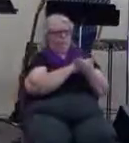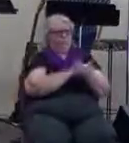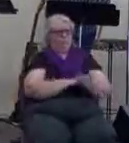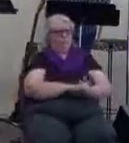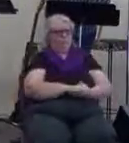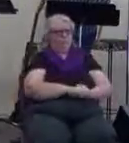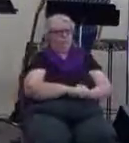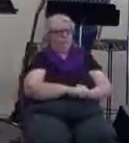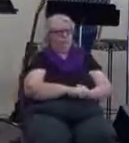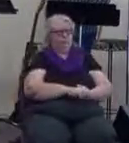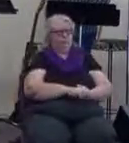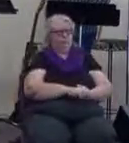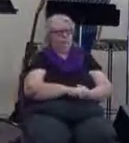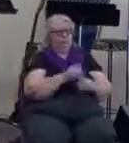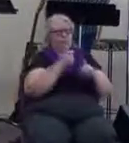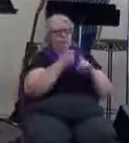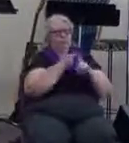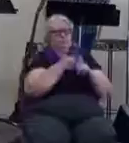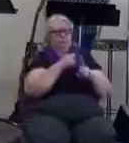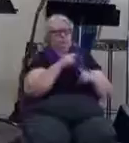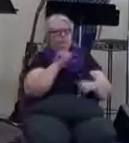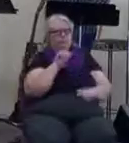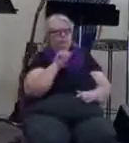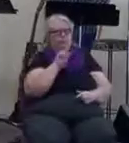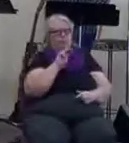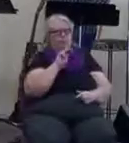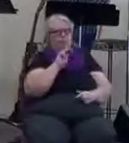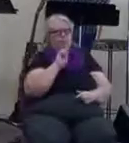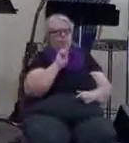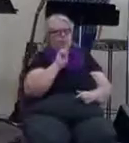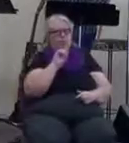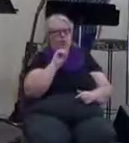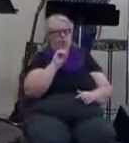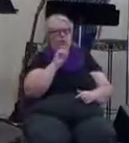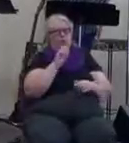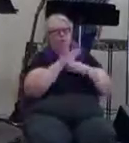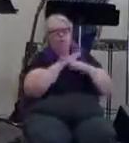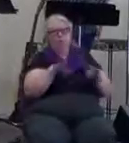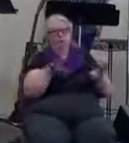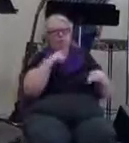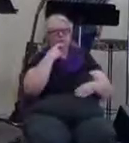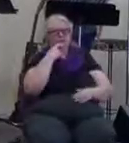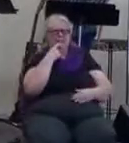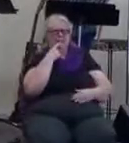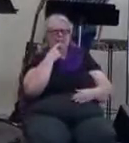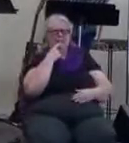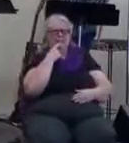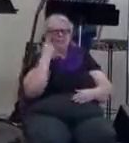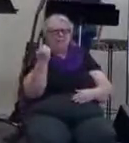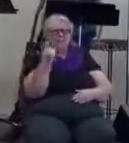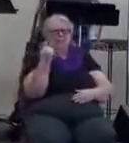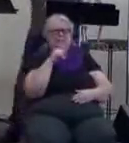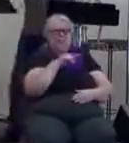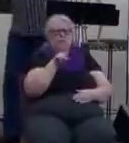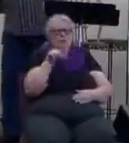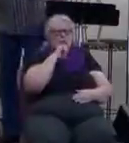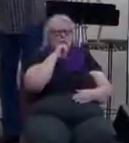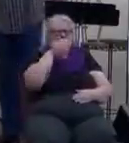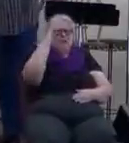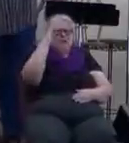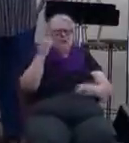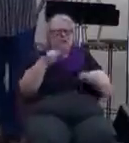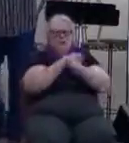from Gamaliel. Don't claim to be someone you're not. God gave you